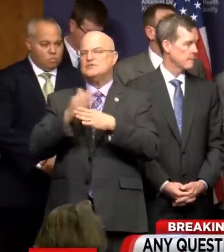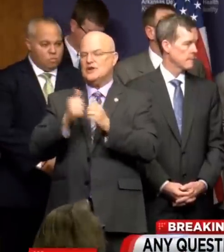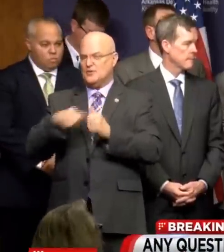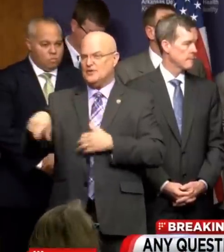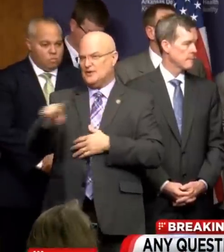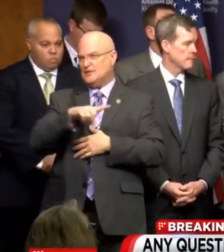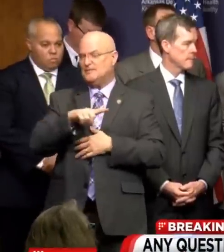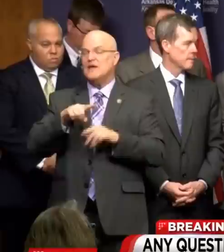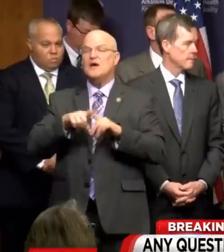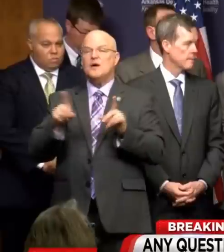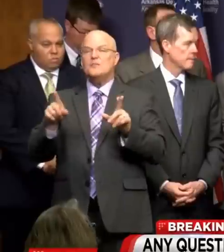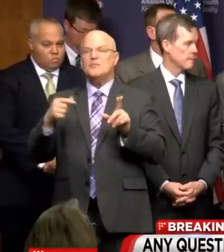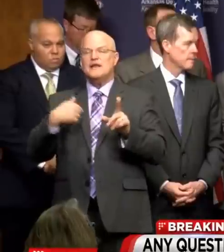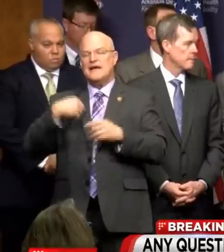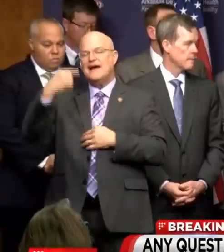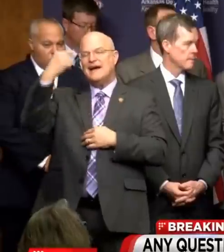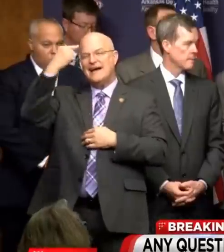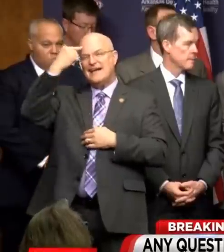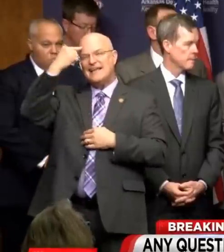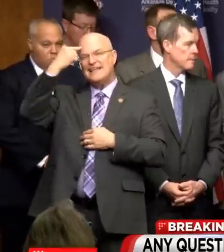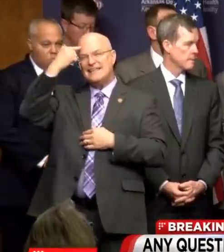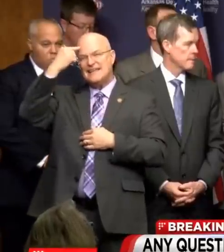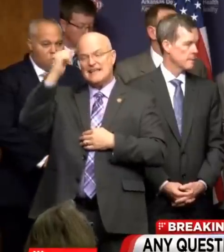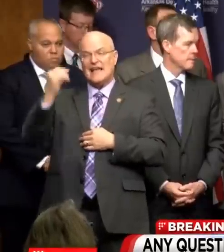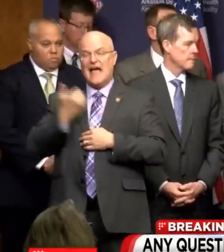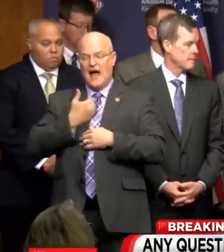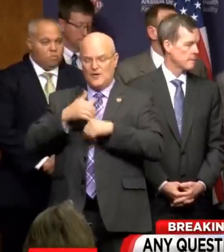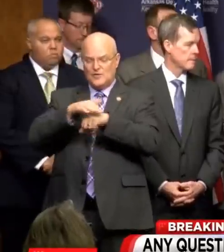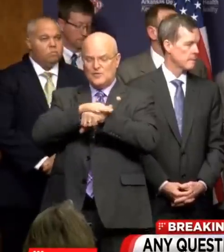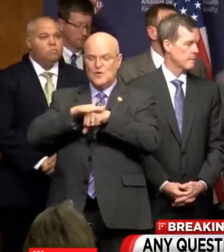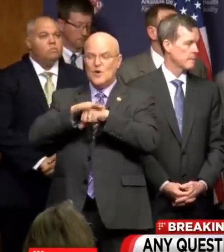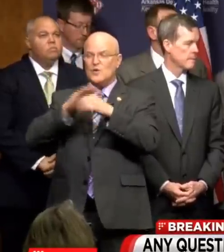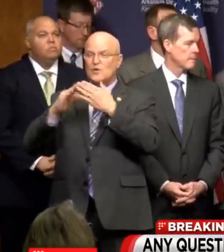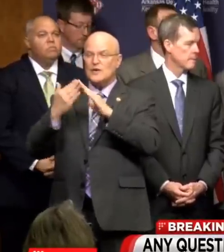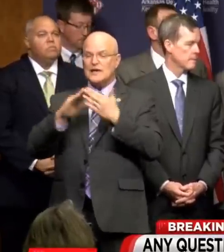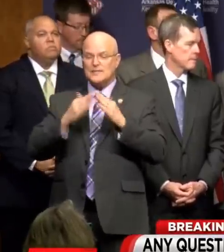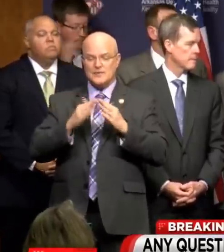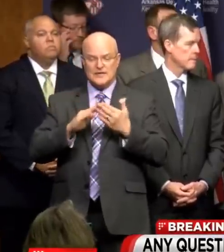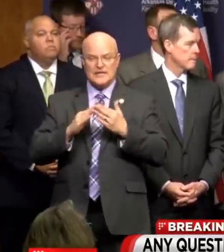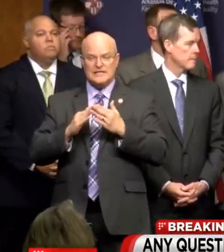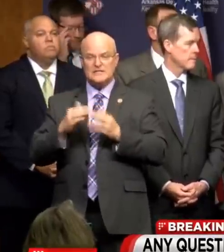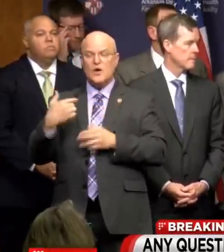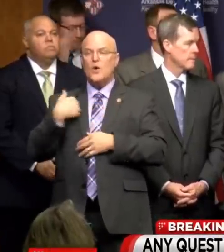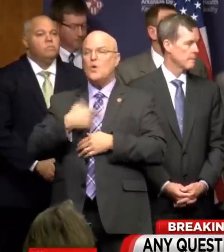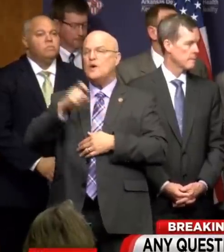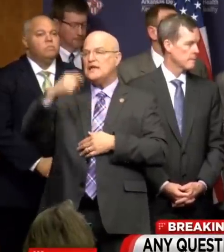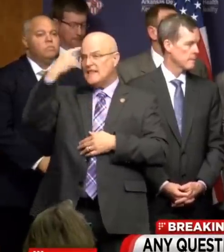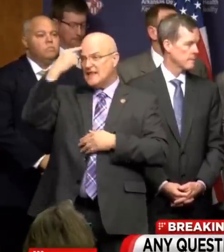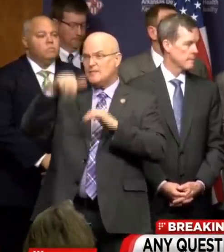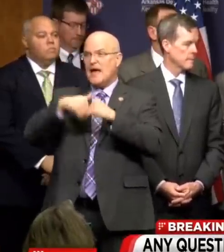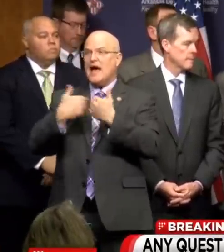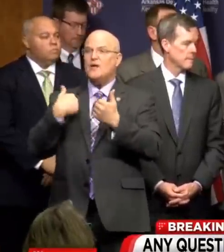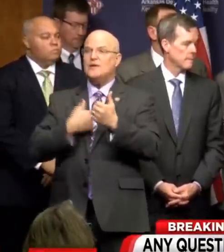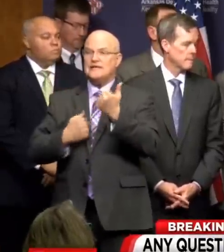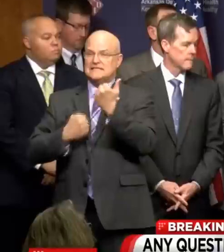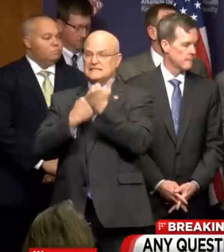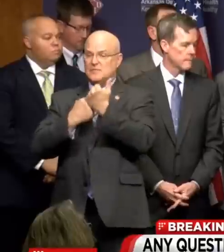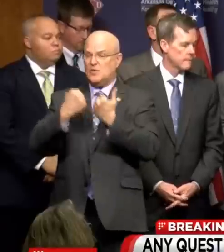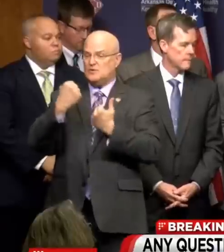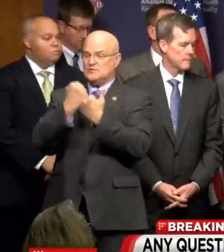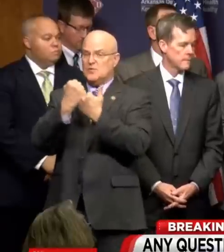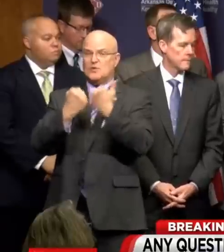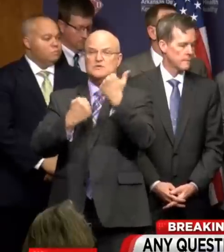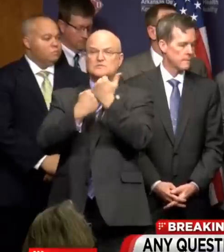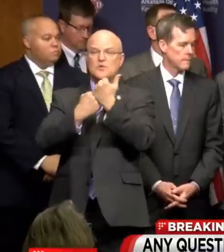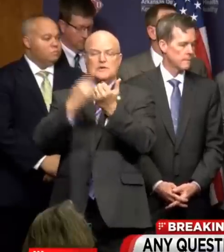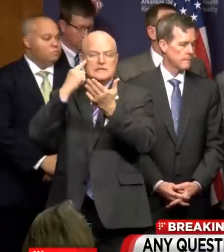sharing. But I just think our local communities, you know, we need to think about how we can support one another, how we can